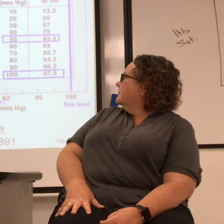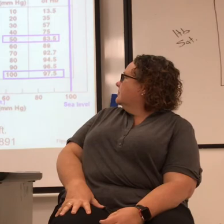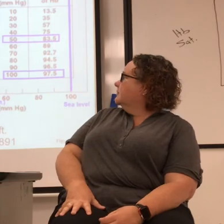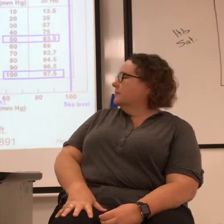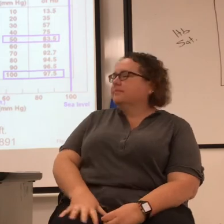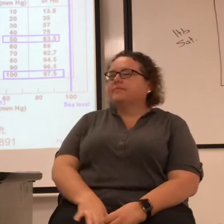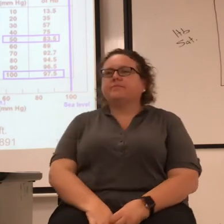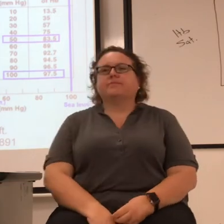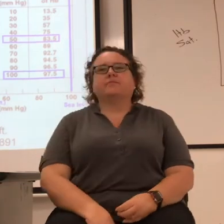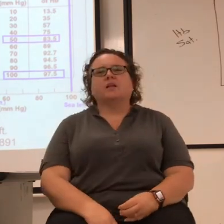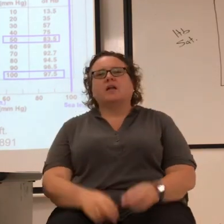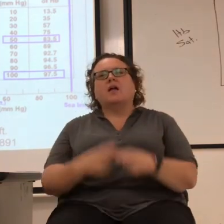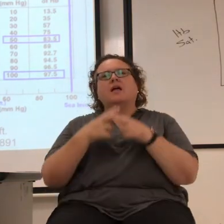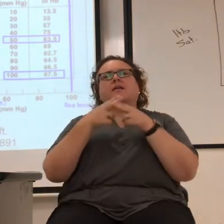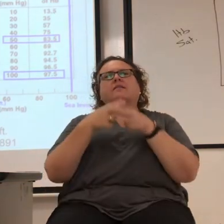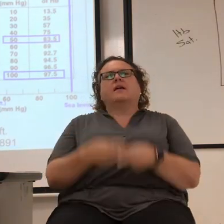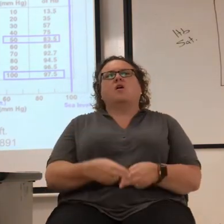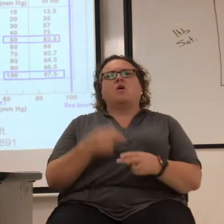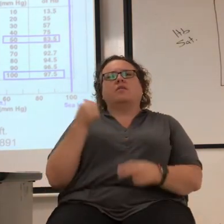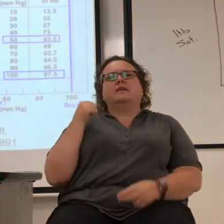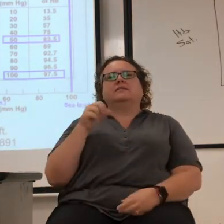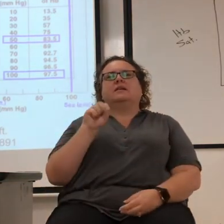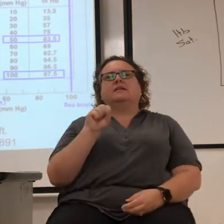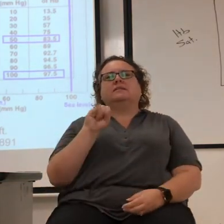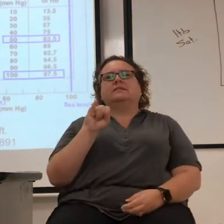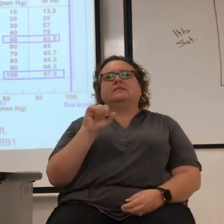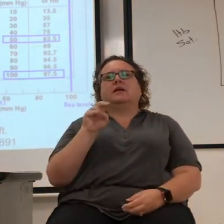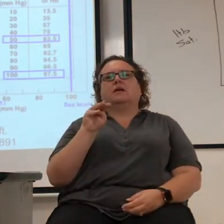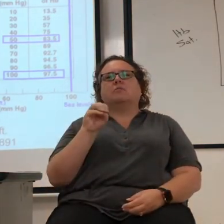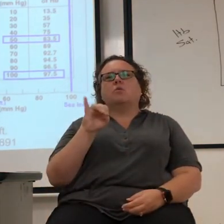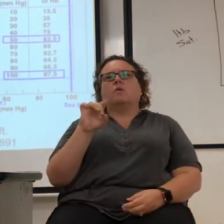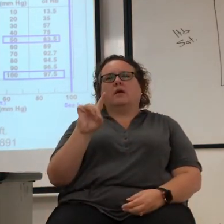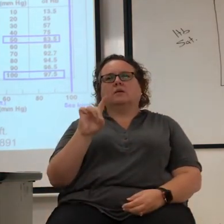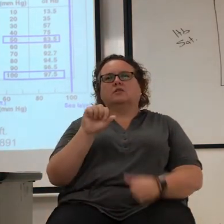They call this a sigmoid shape S curve. It's not quite linear.